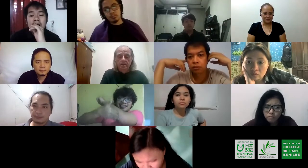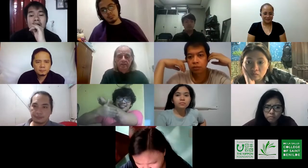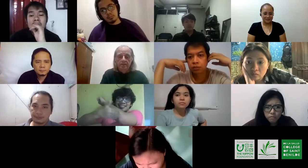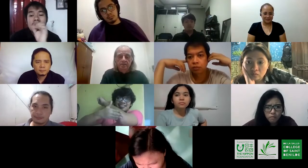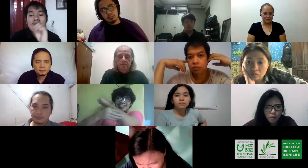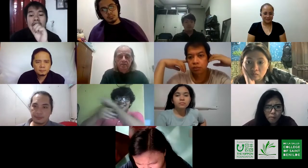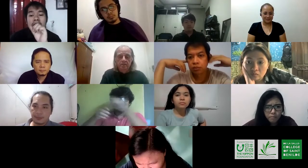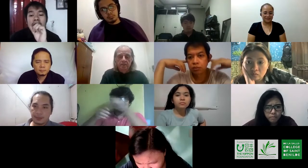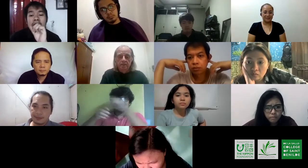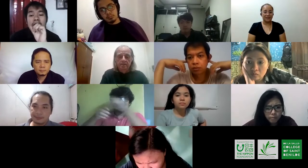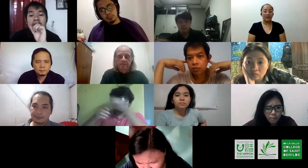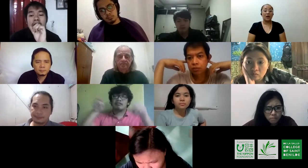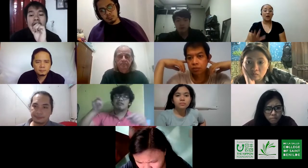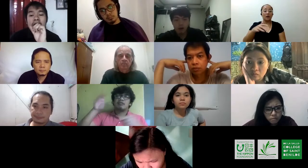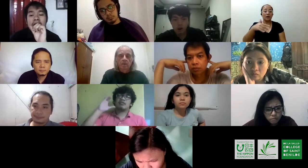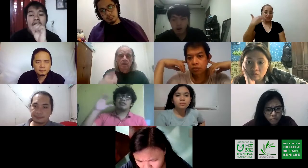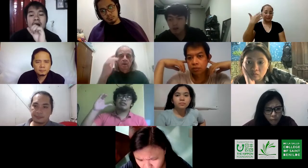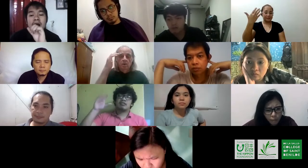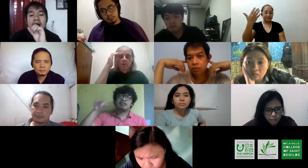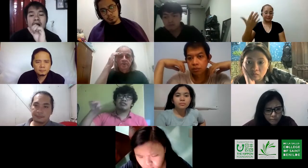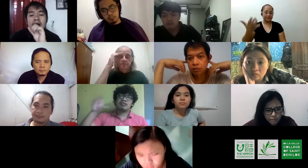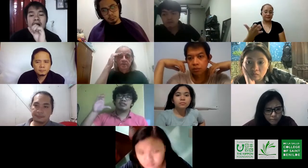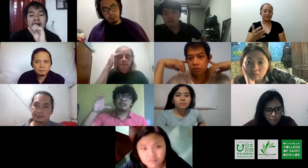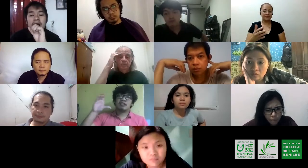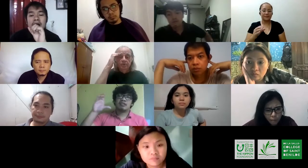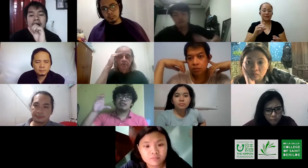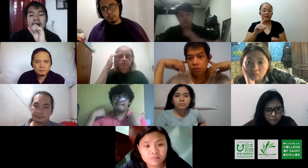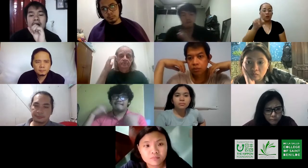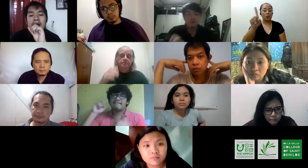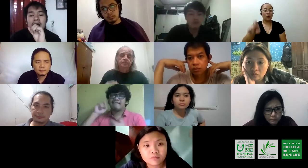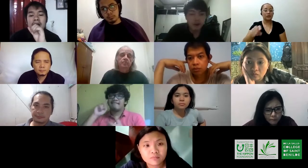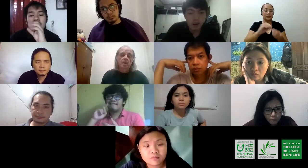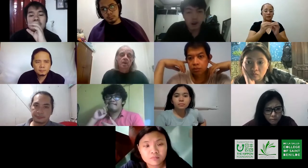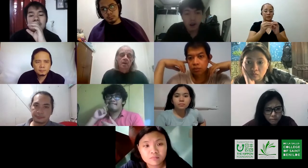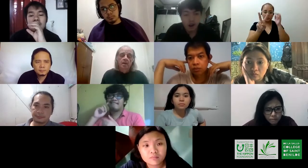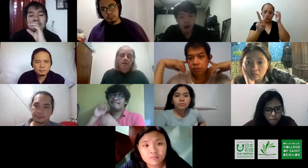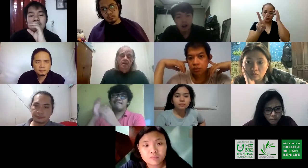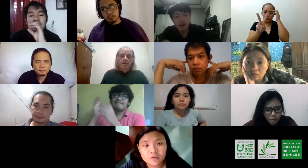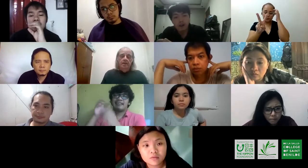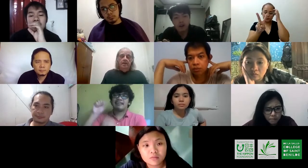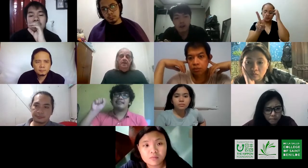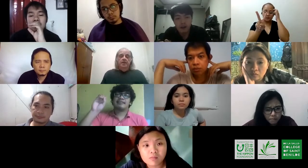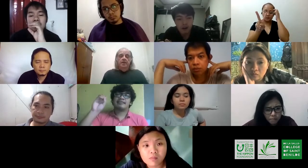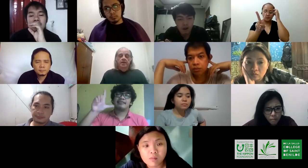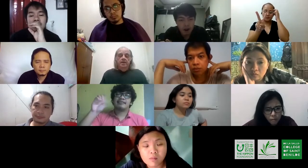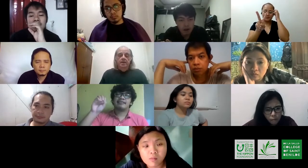Okay, let's look at question number 2.